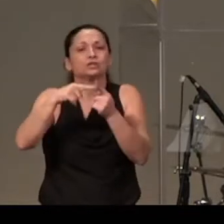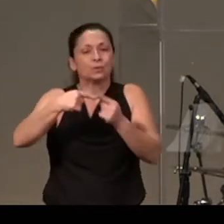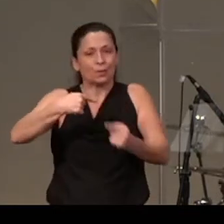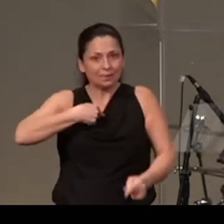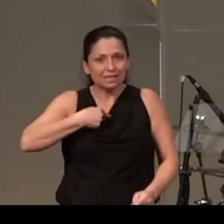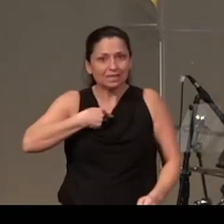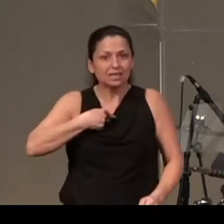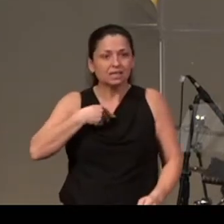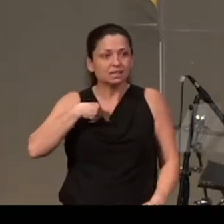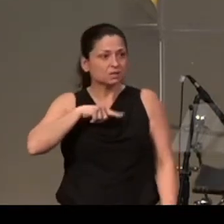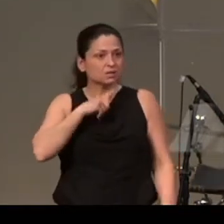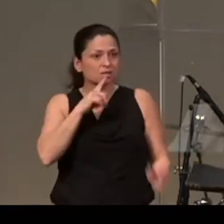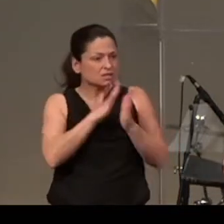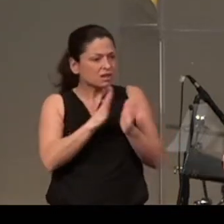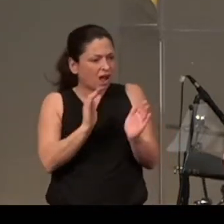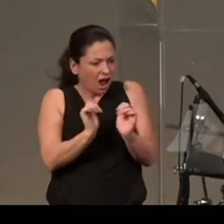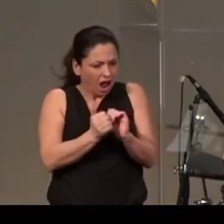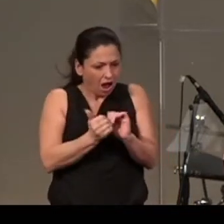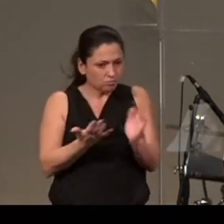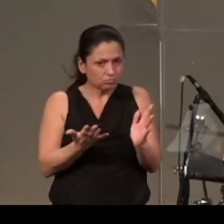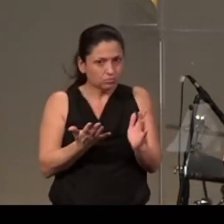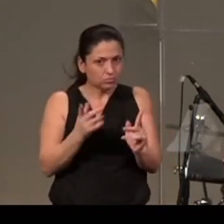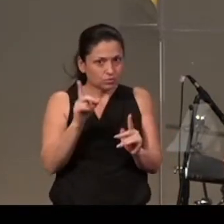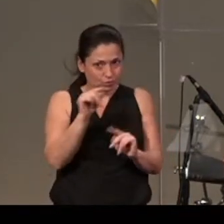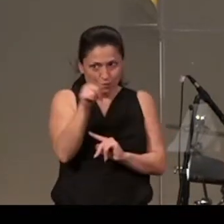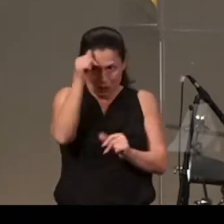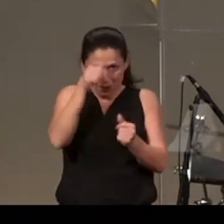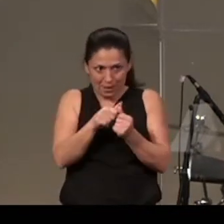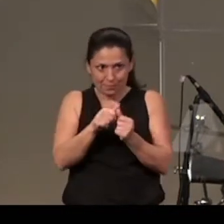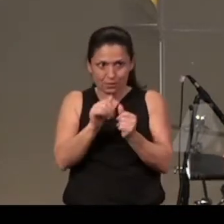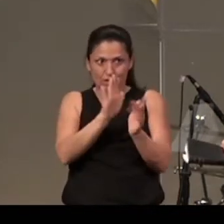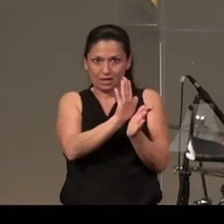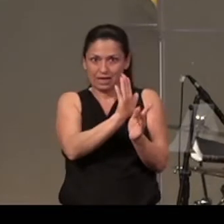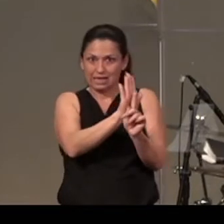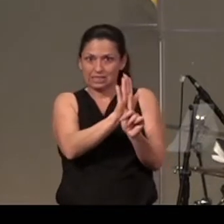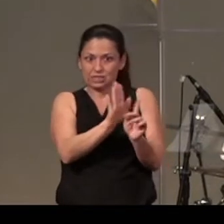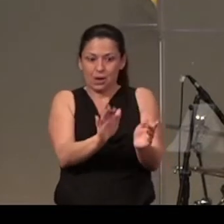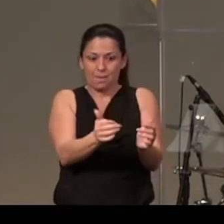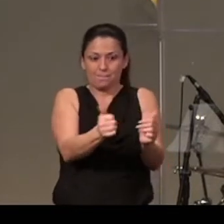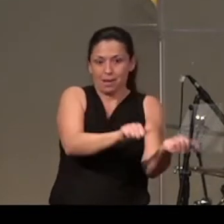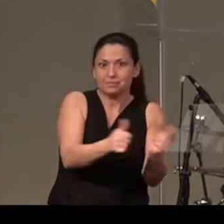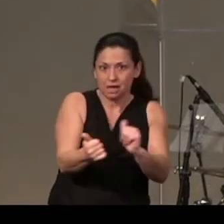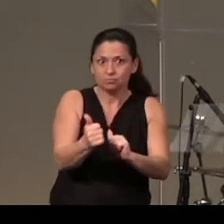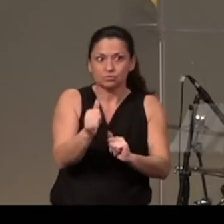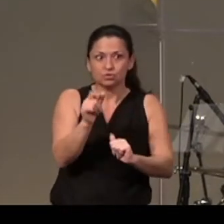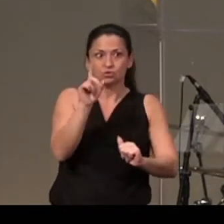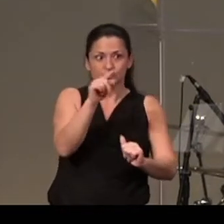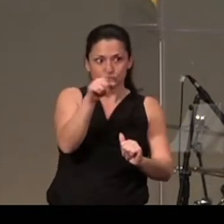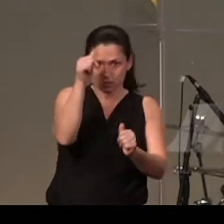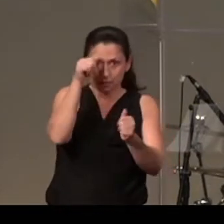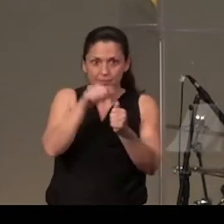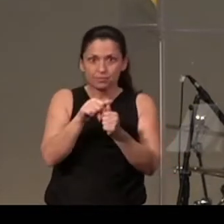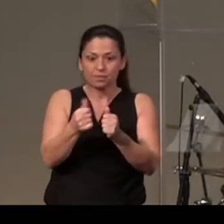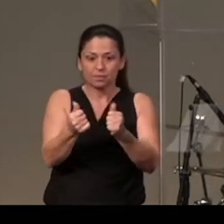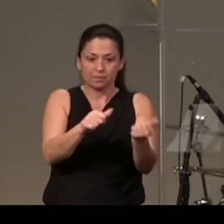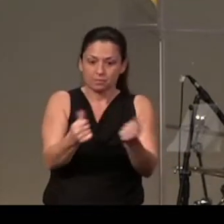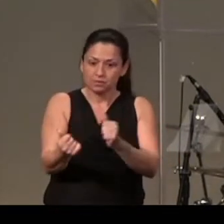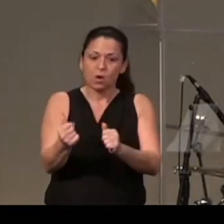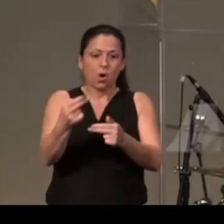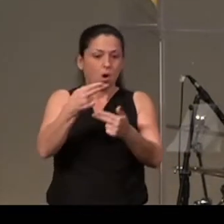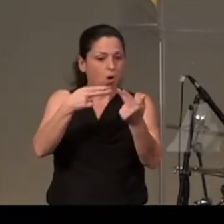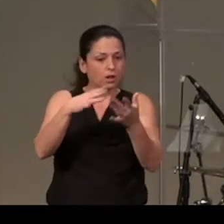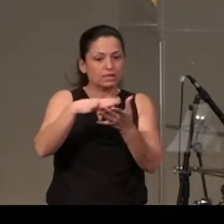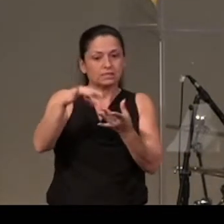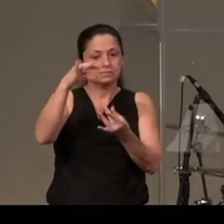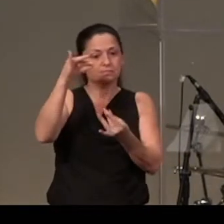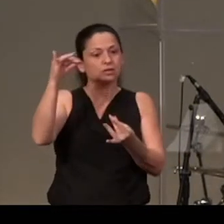me. And we say, how? You remember his baptism, right? When Jesus was baptized, remember, he's baptized, the Holy Spirit descends on